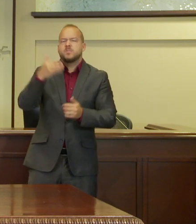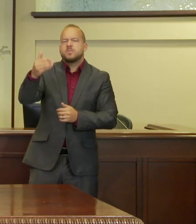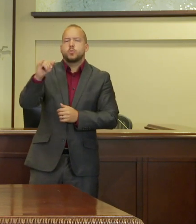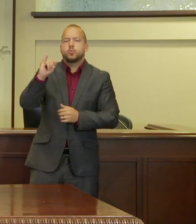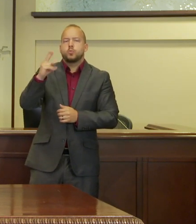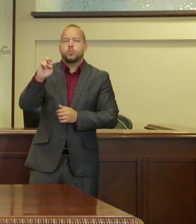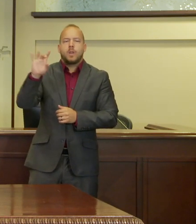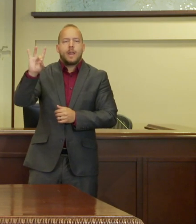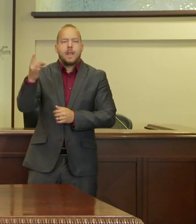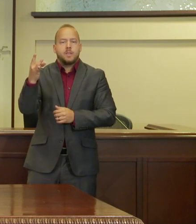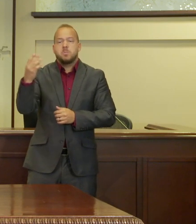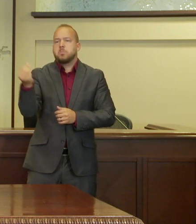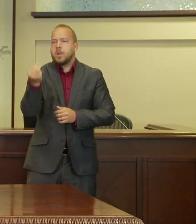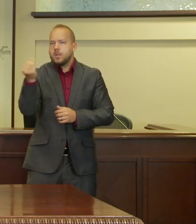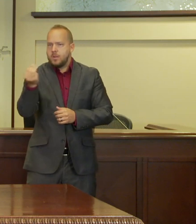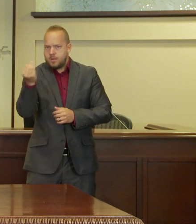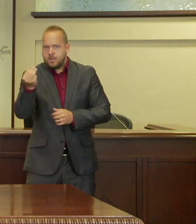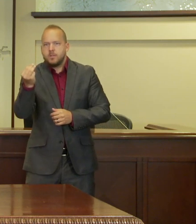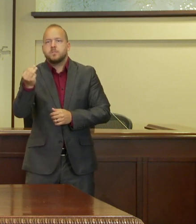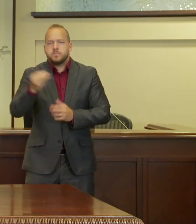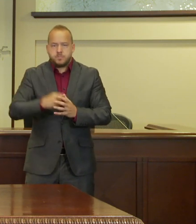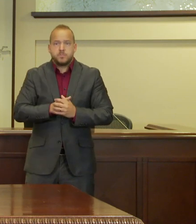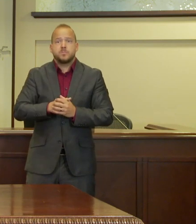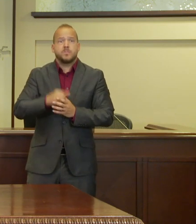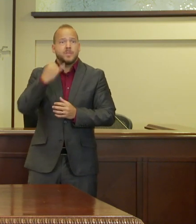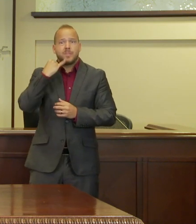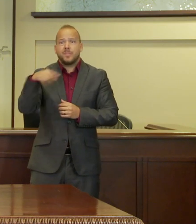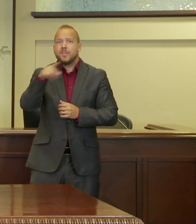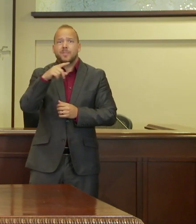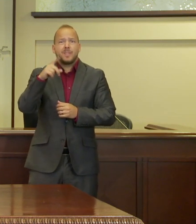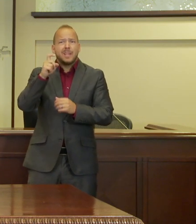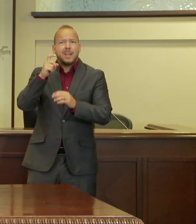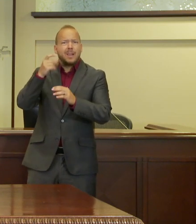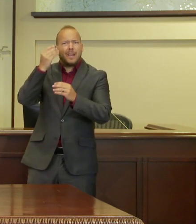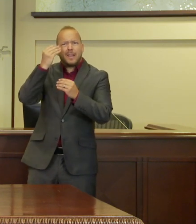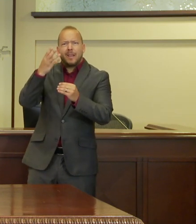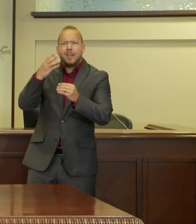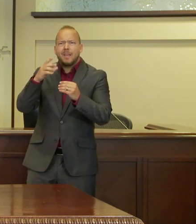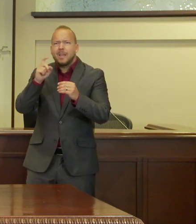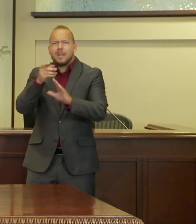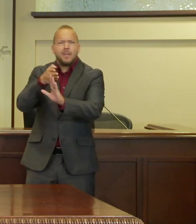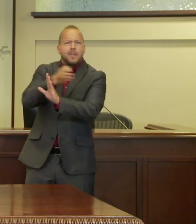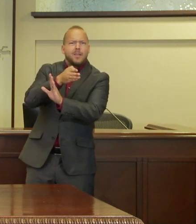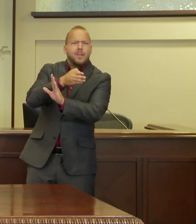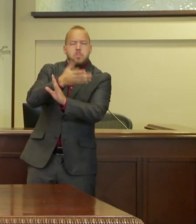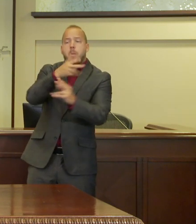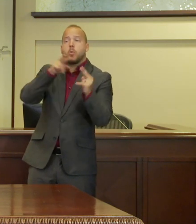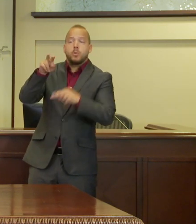If there is need, we may have one, so be on standby for that. But you'll hear from me. Thank you.